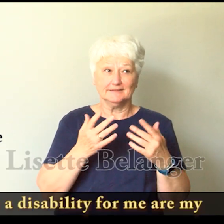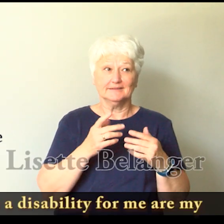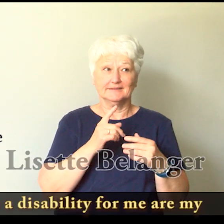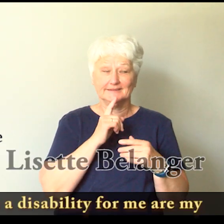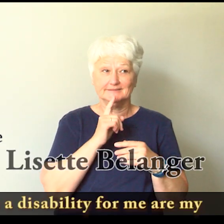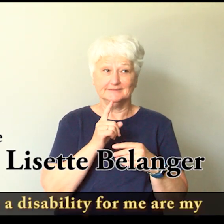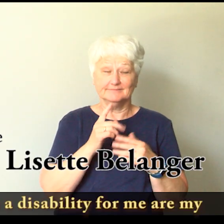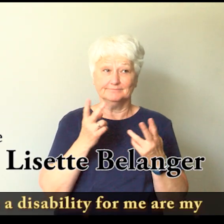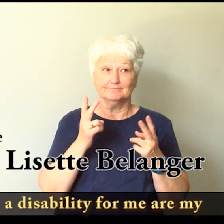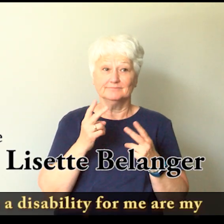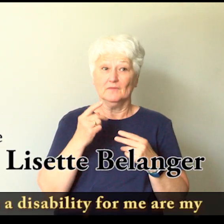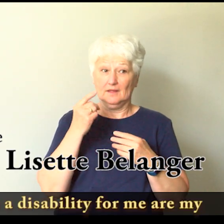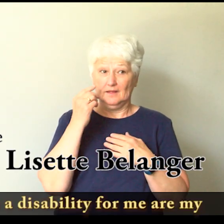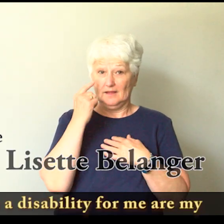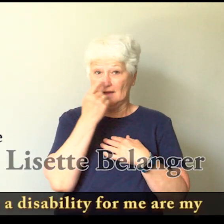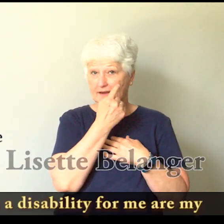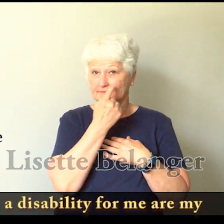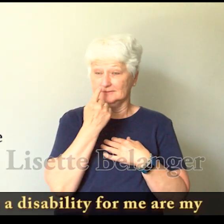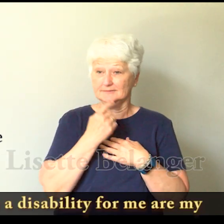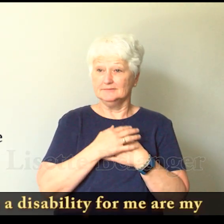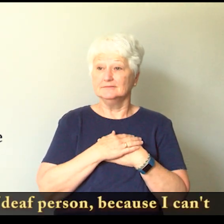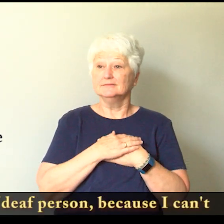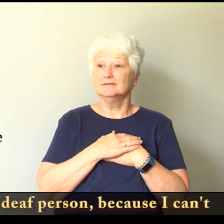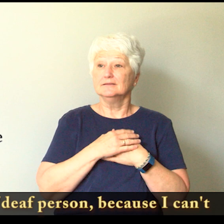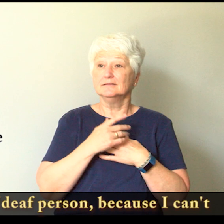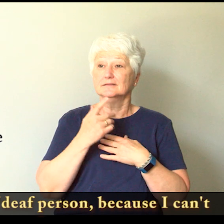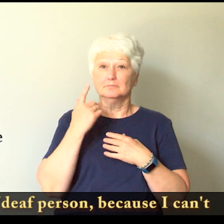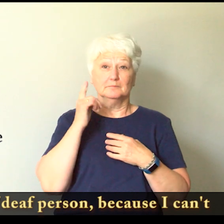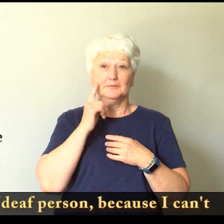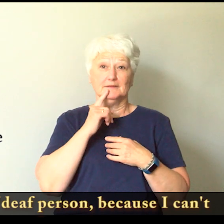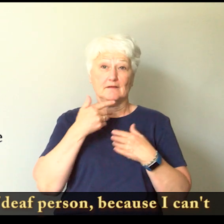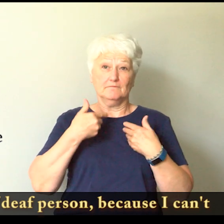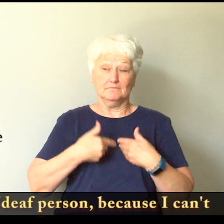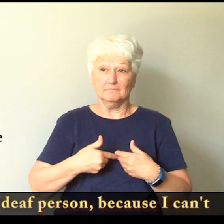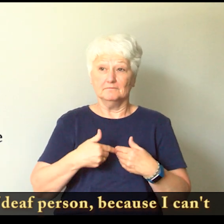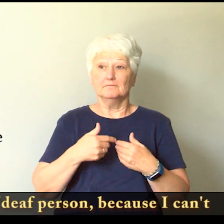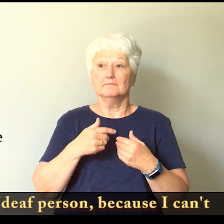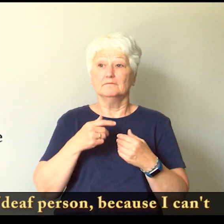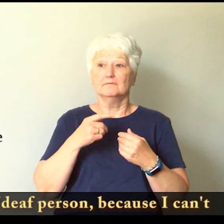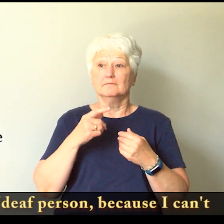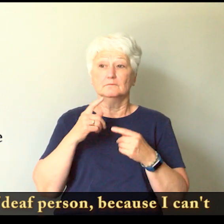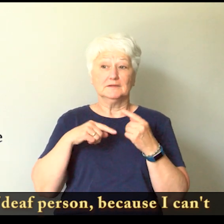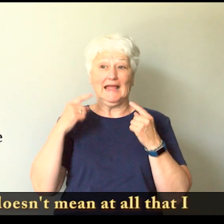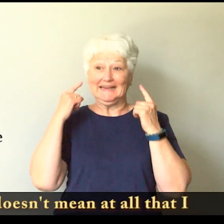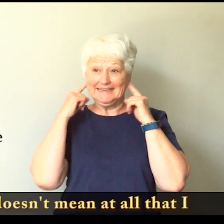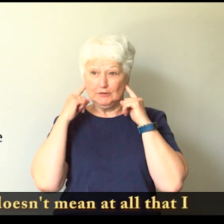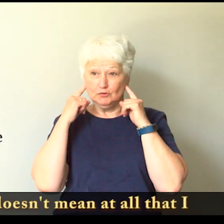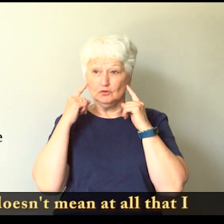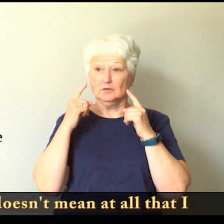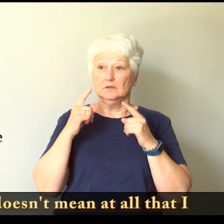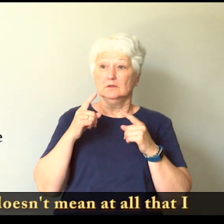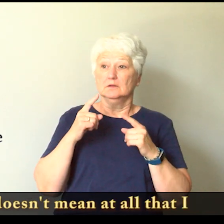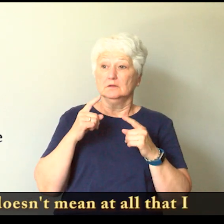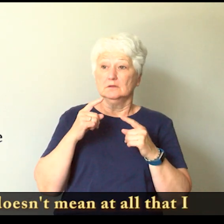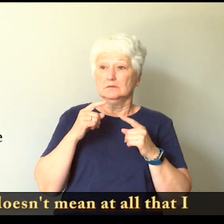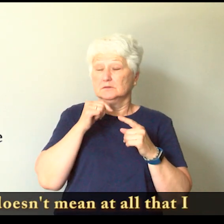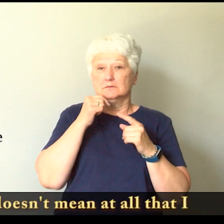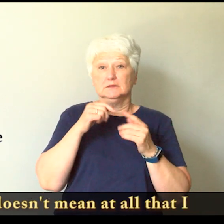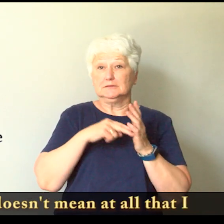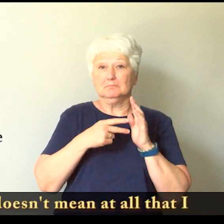in a disability for me are my eyes. As a deaf person, because I can't hear, that